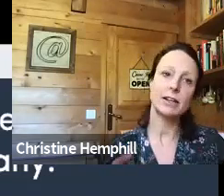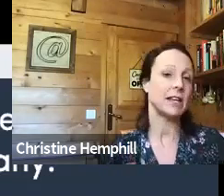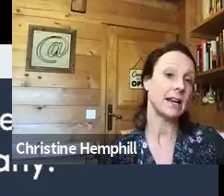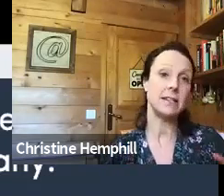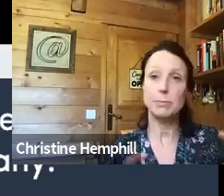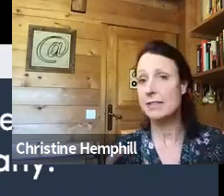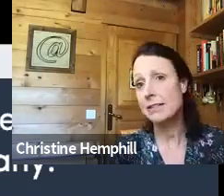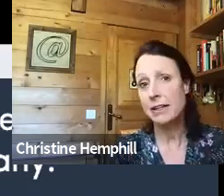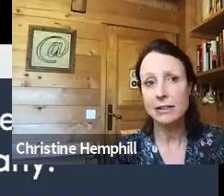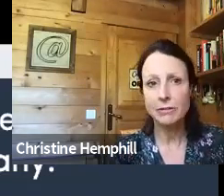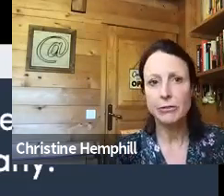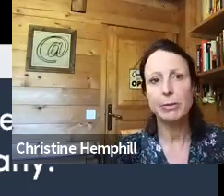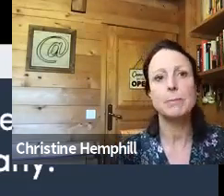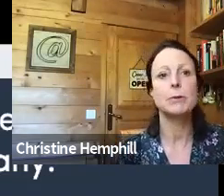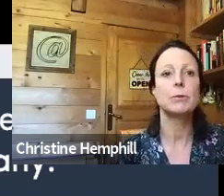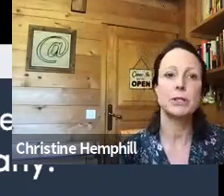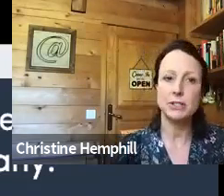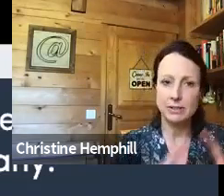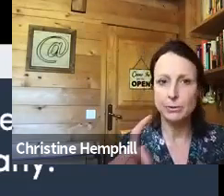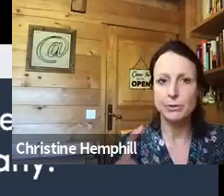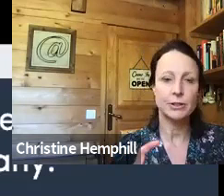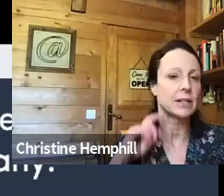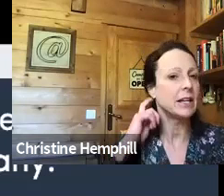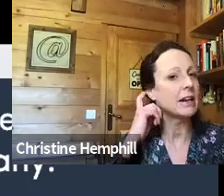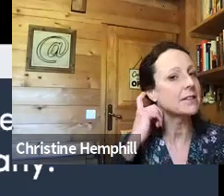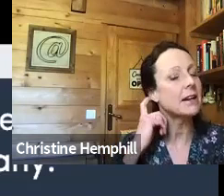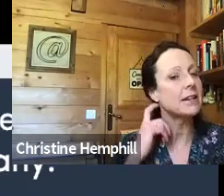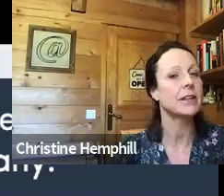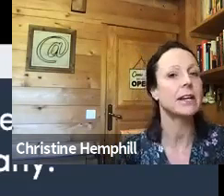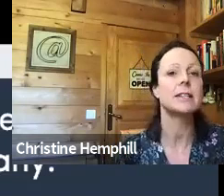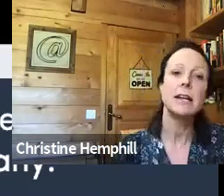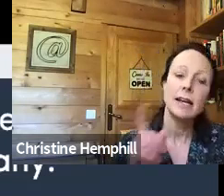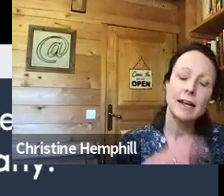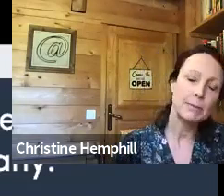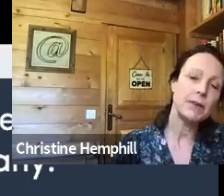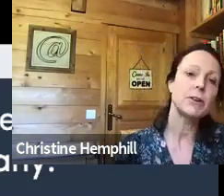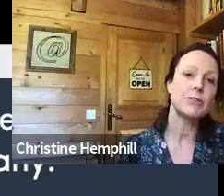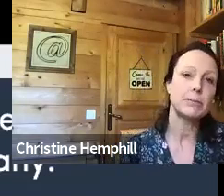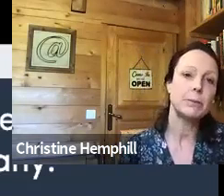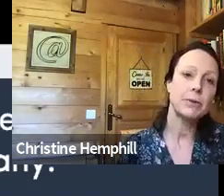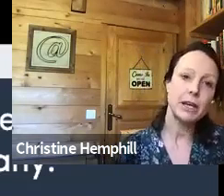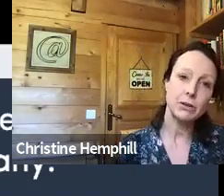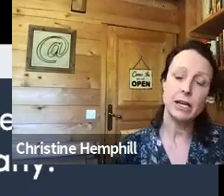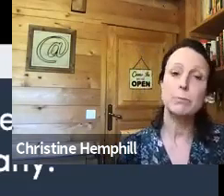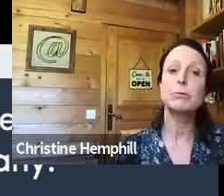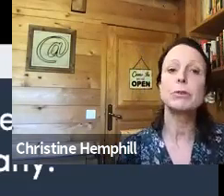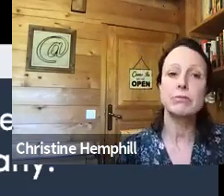the 80 percentile of people, which is a blue circle here outside of that. If you've got 6 people there, you get a broader range